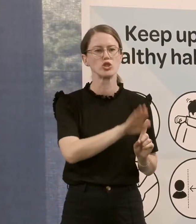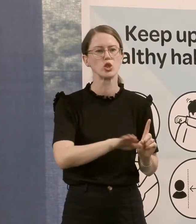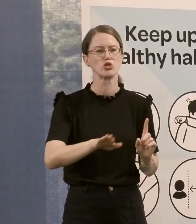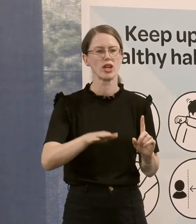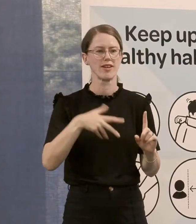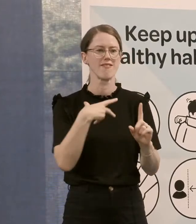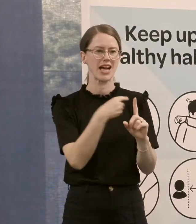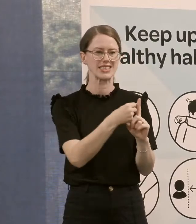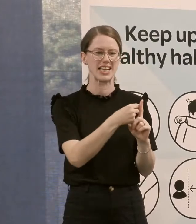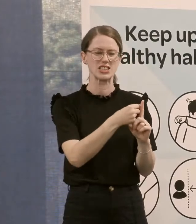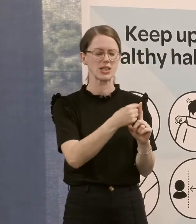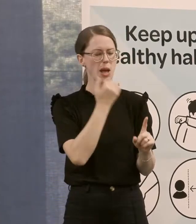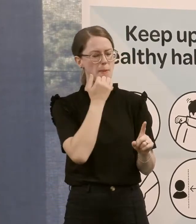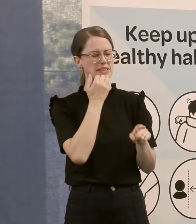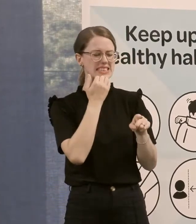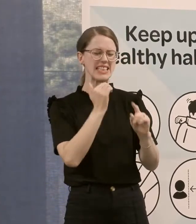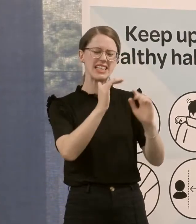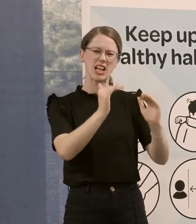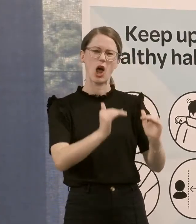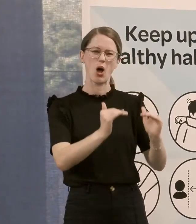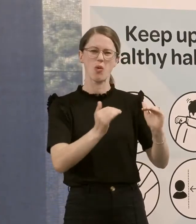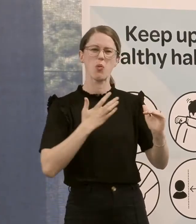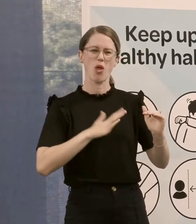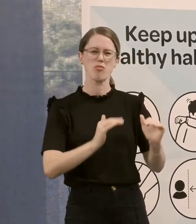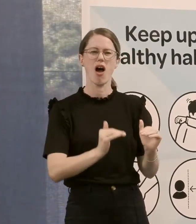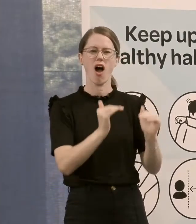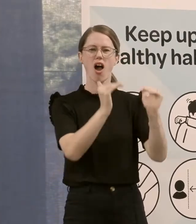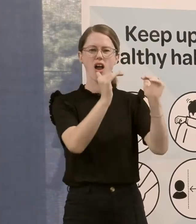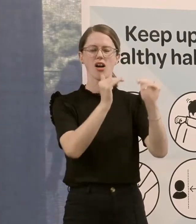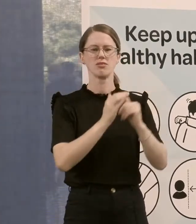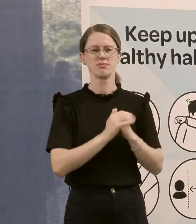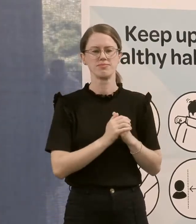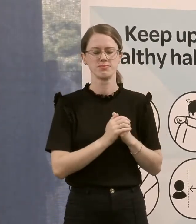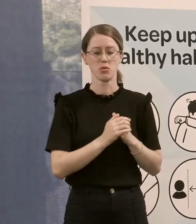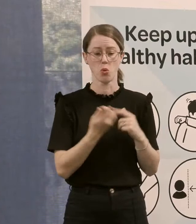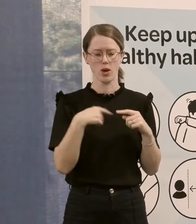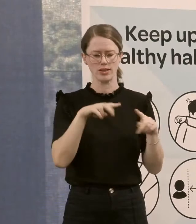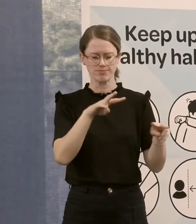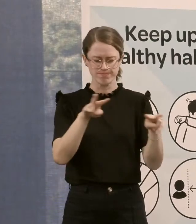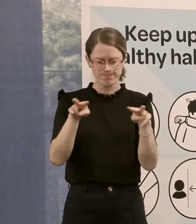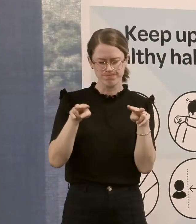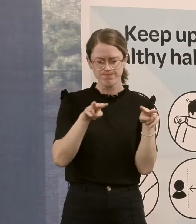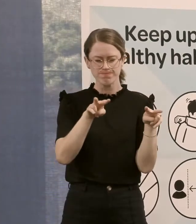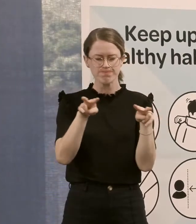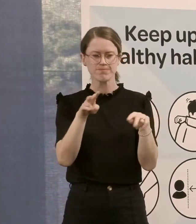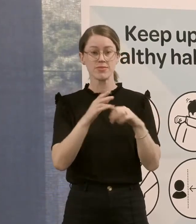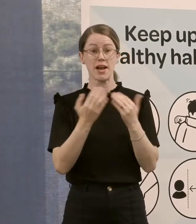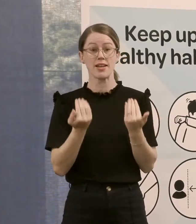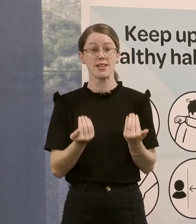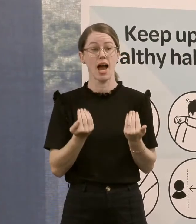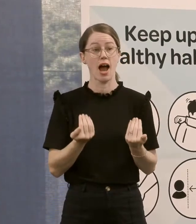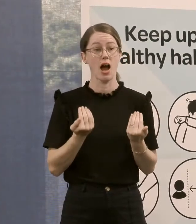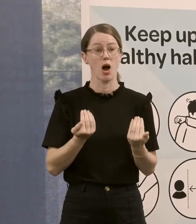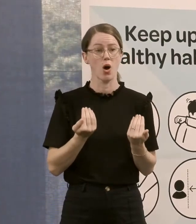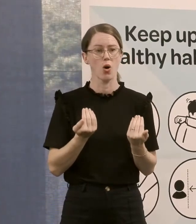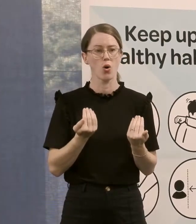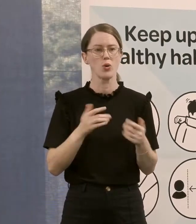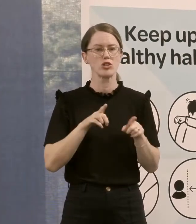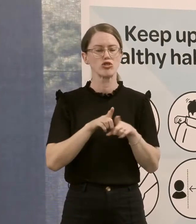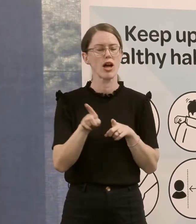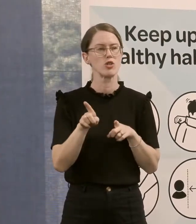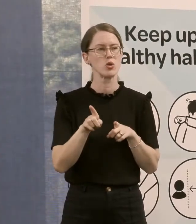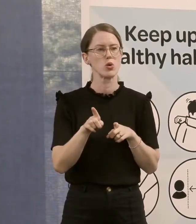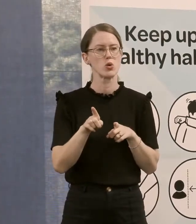aren't at the level which we want and we're hoping for. So we're our approach now is this one of